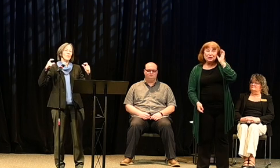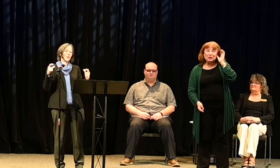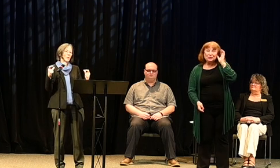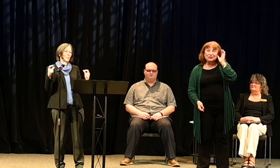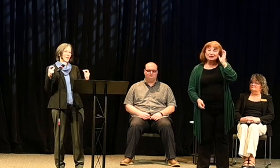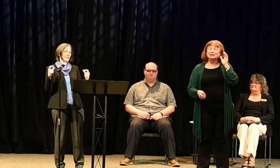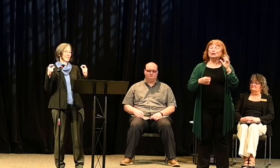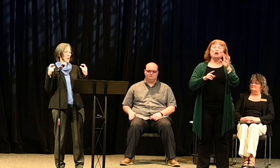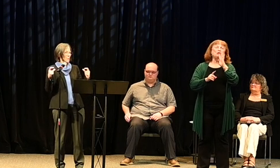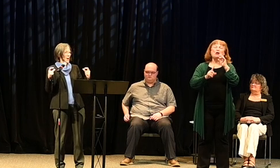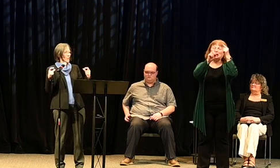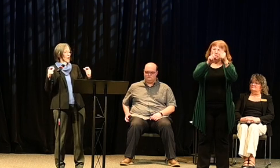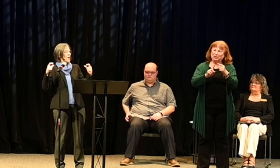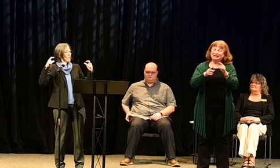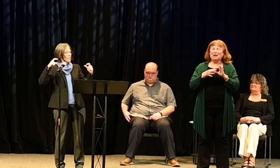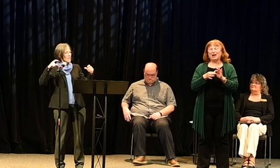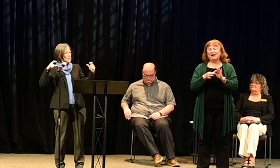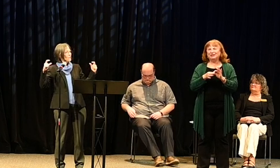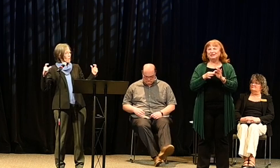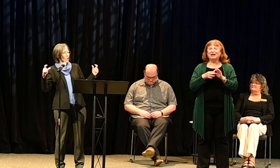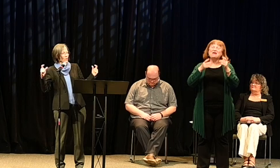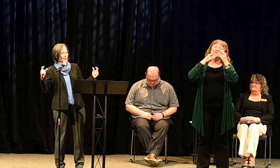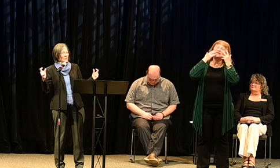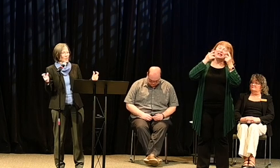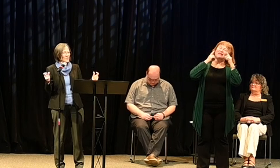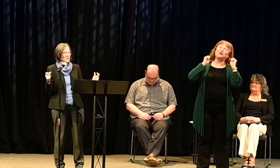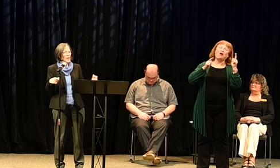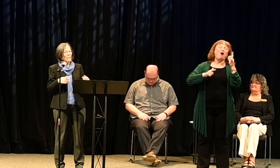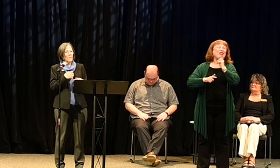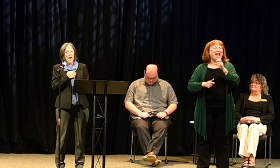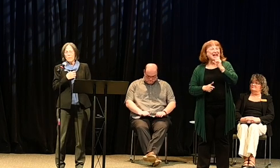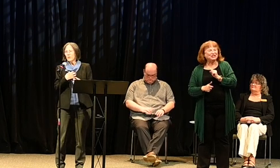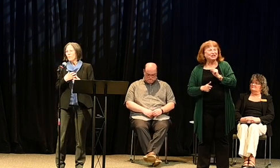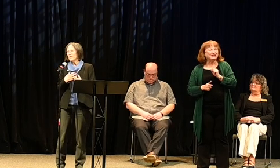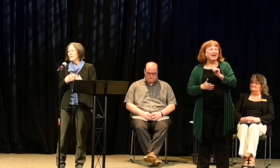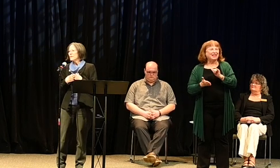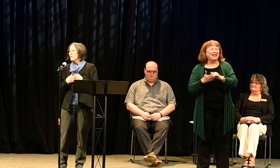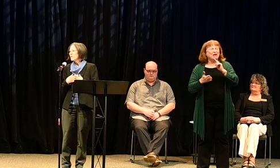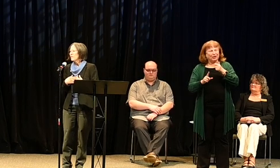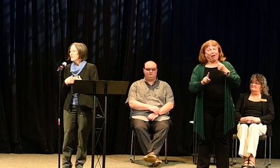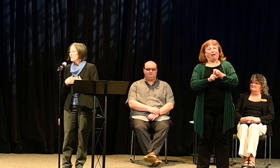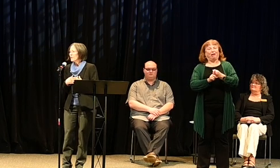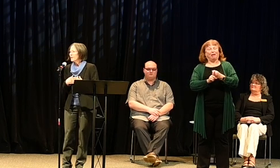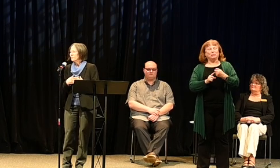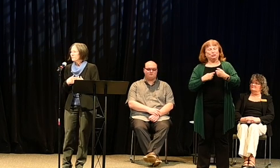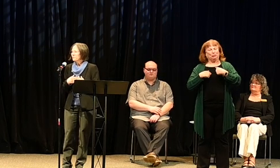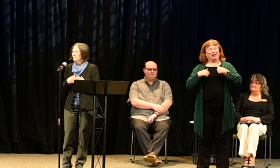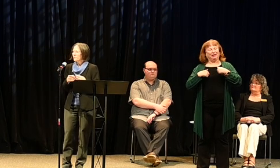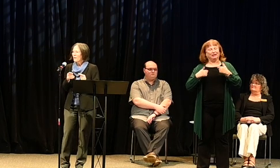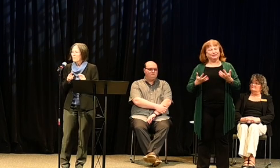the talking points about friendly for all ages, that really resonates personally for